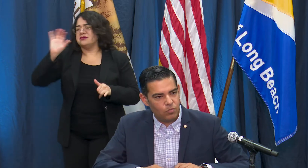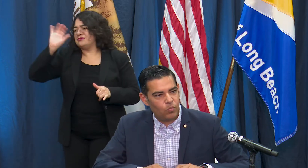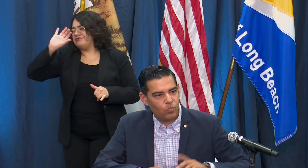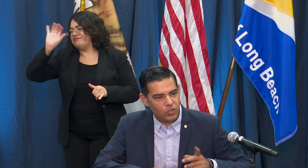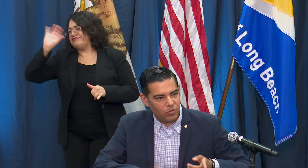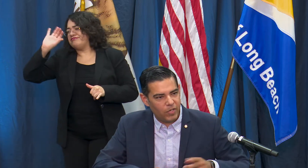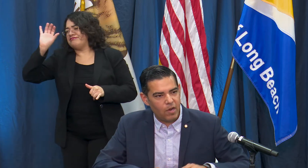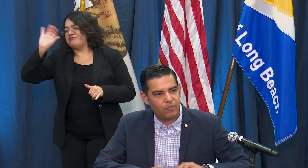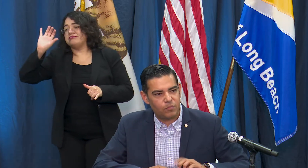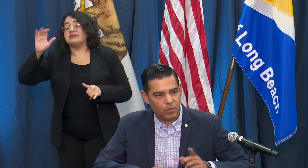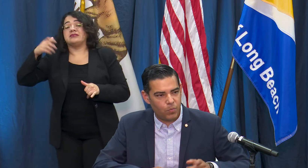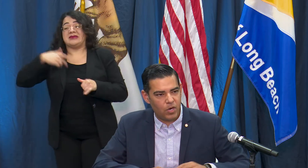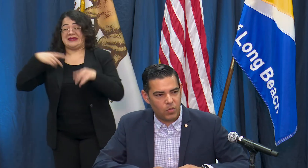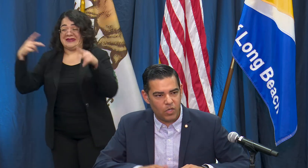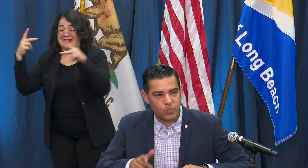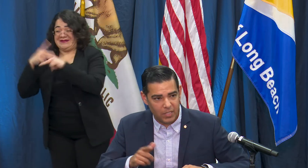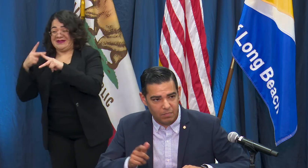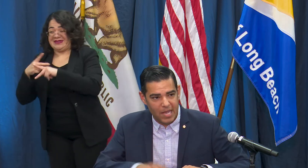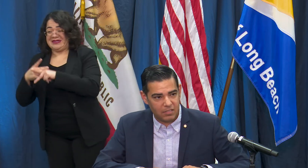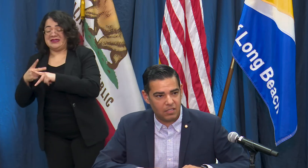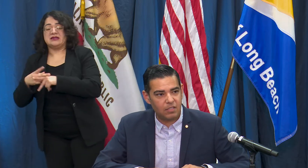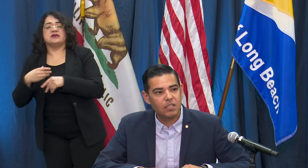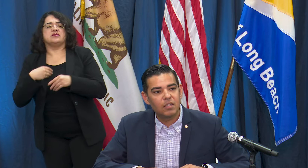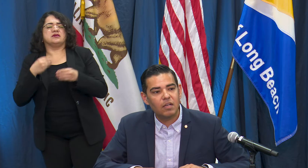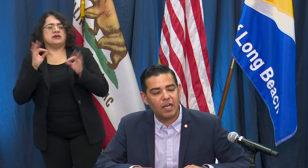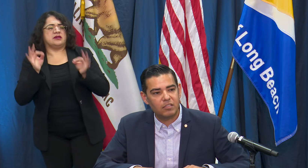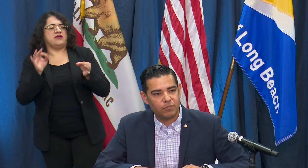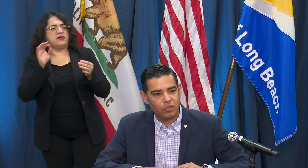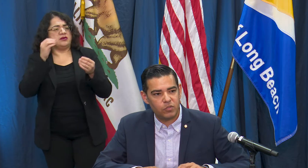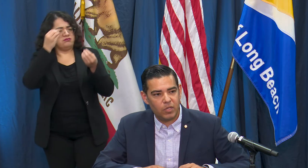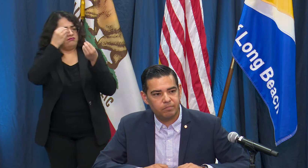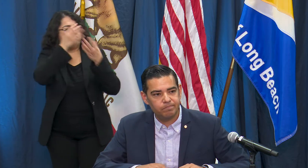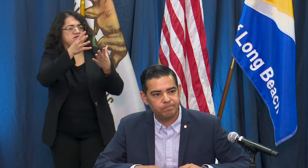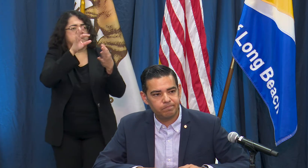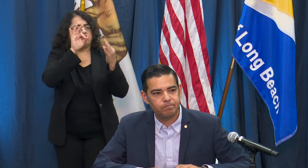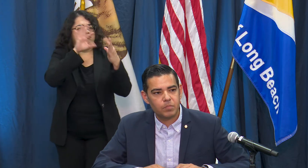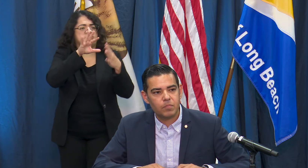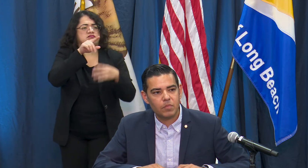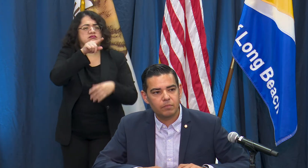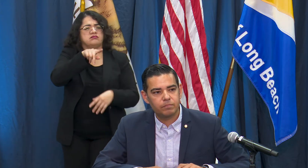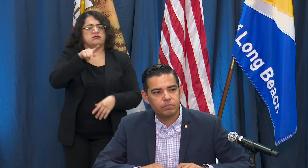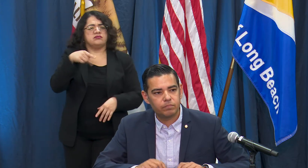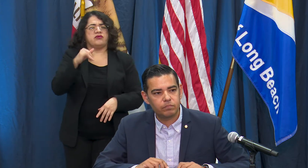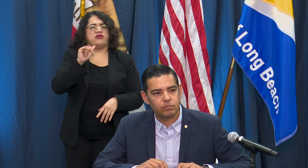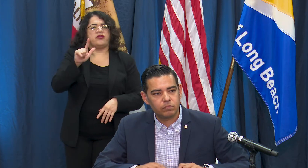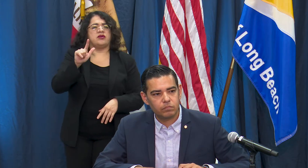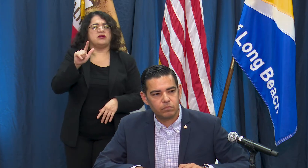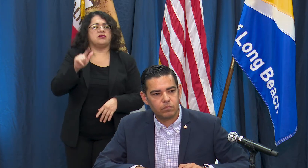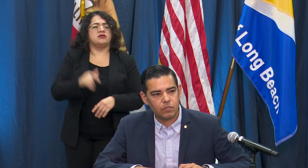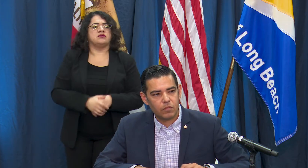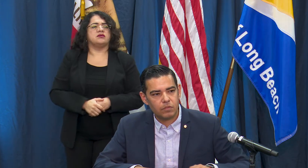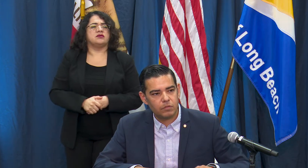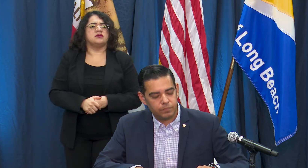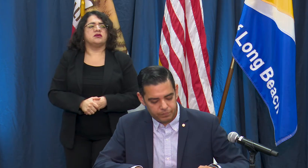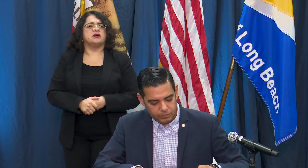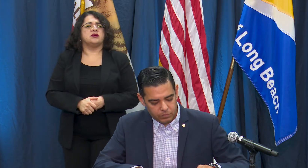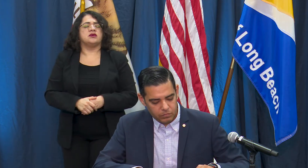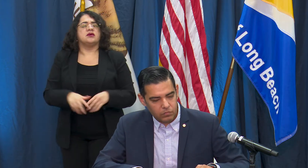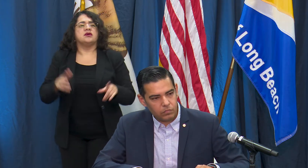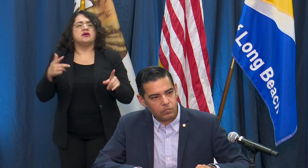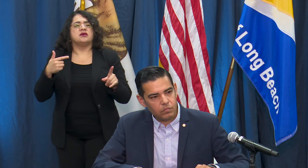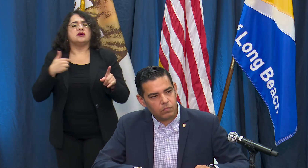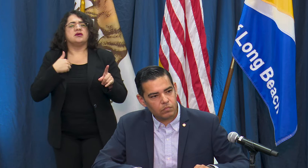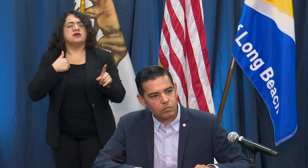Jake, once we figure out if it's being reported anywhere else, we can get back to Phil as well. Yes, Phil, we're having some technical difficulties hearing